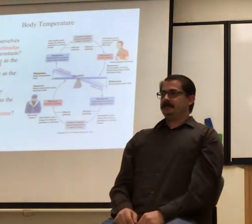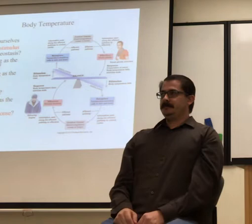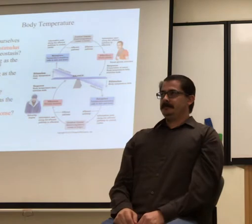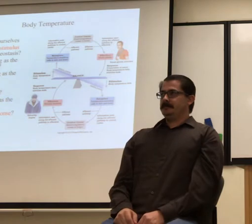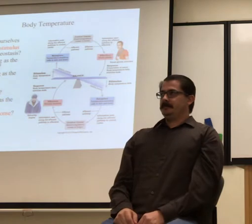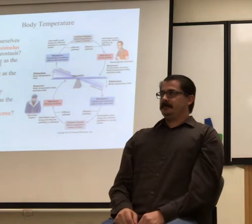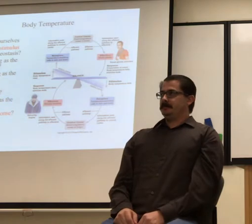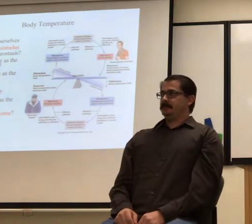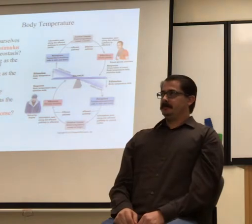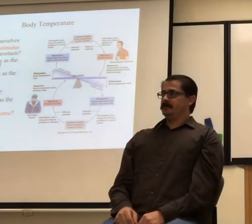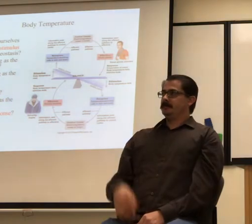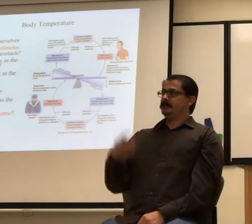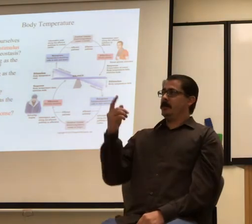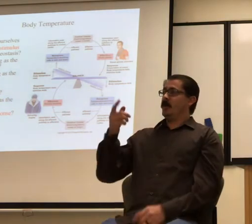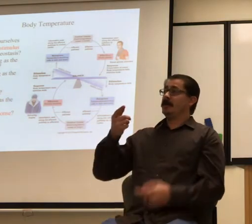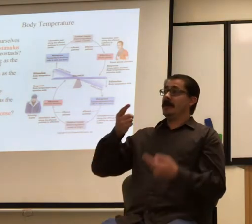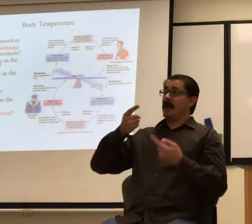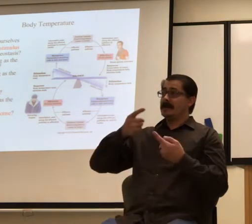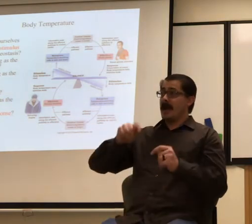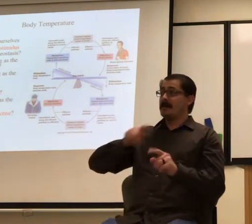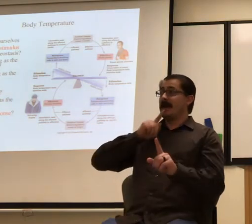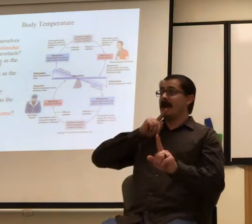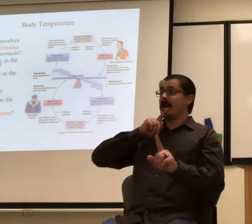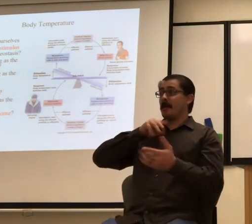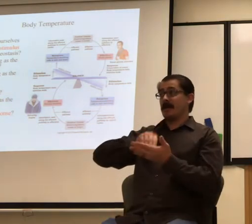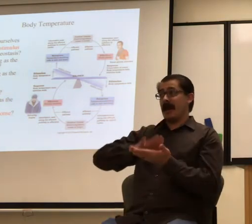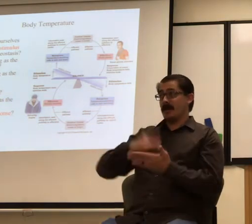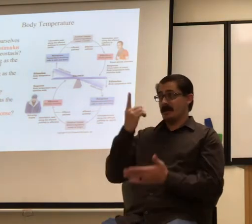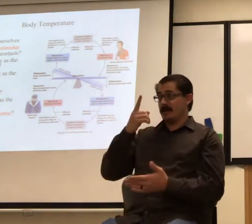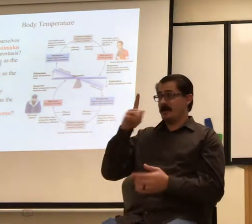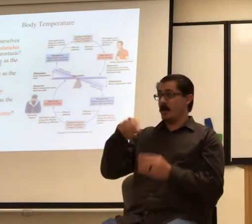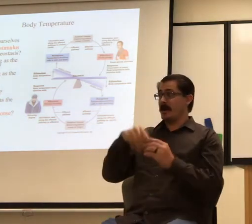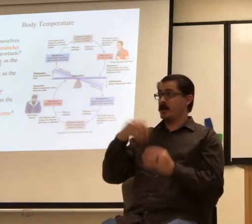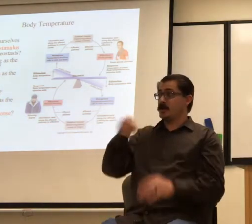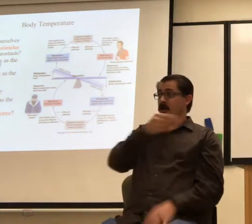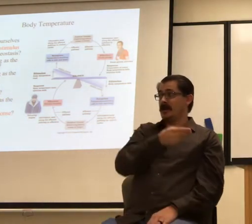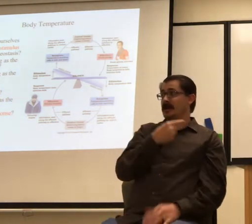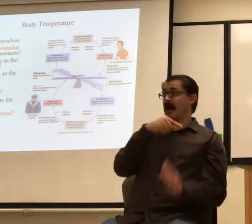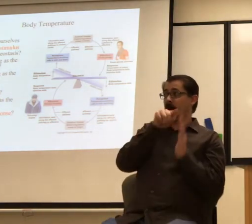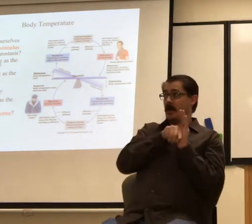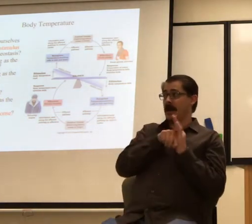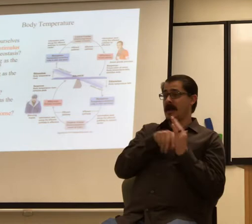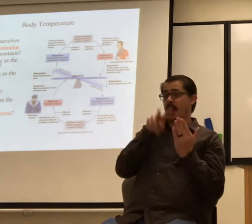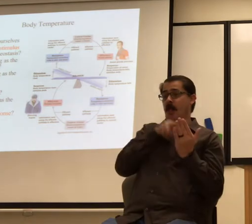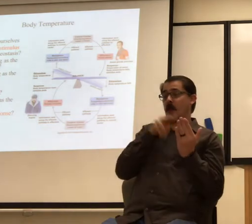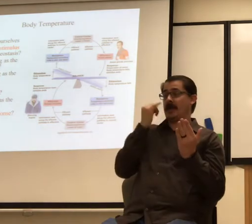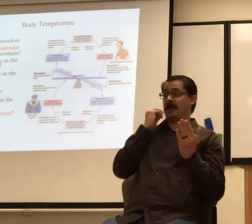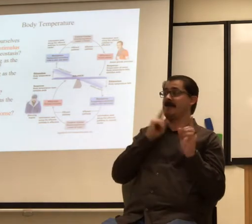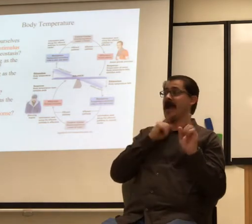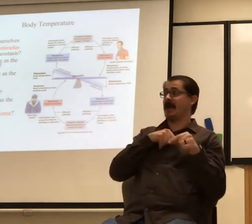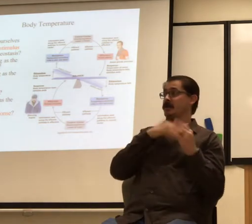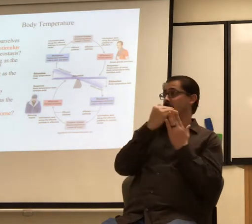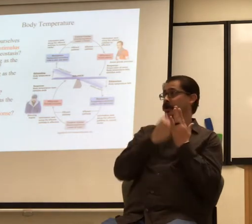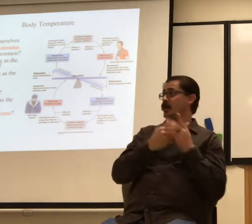So always attempt to answer something. When you turn these in and I grade it, I just look to see that you answered everything. You